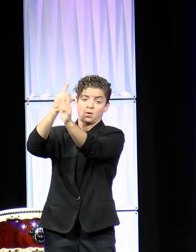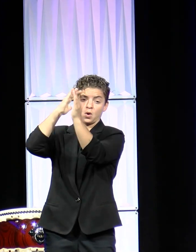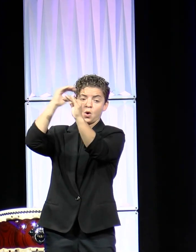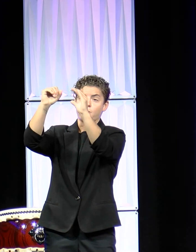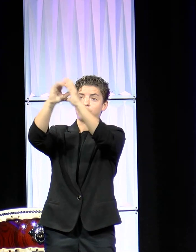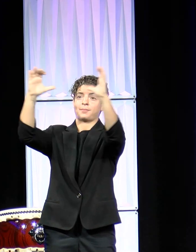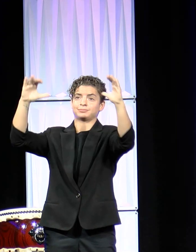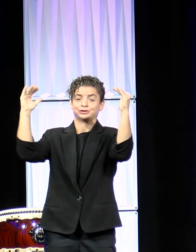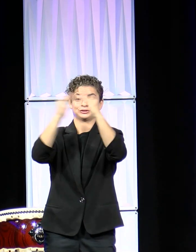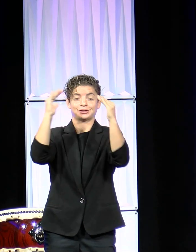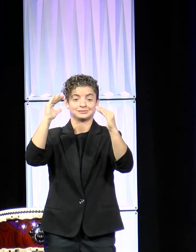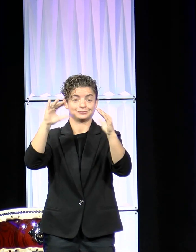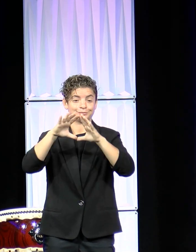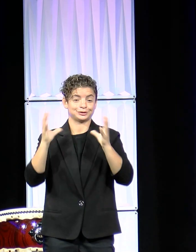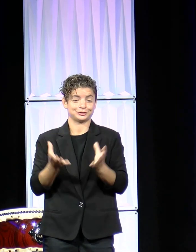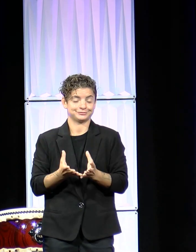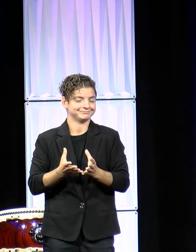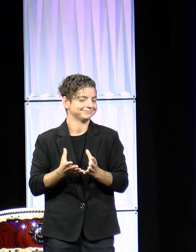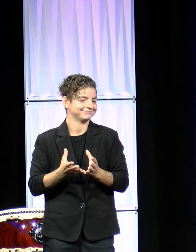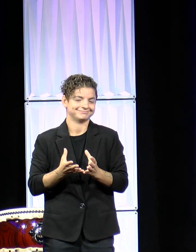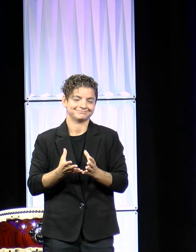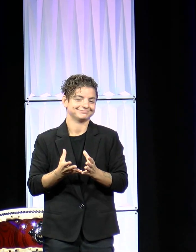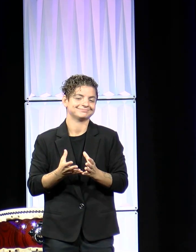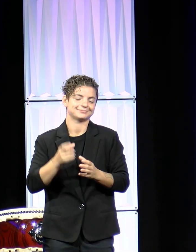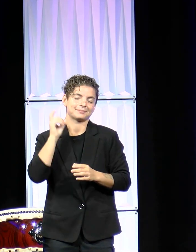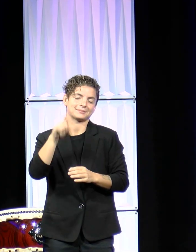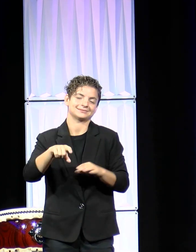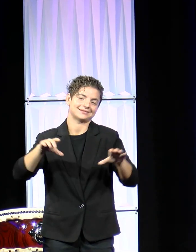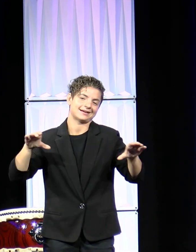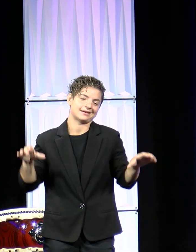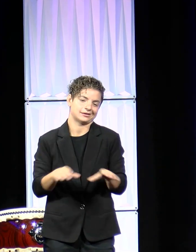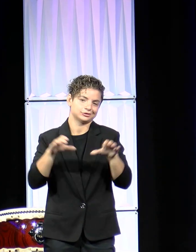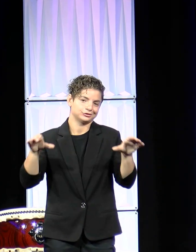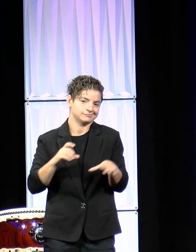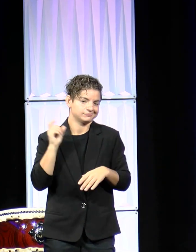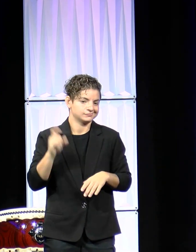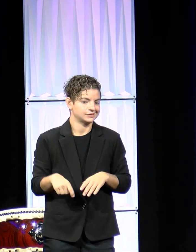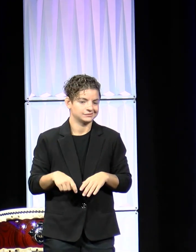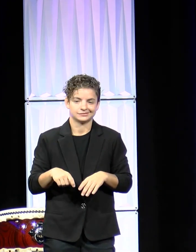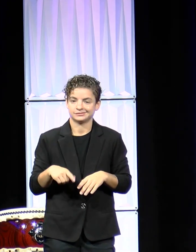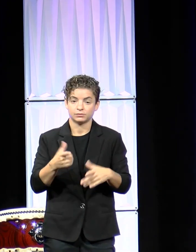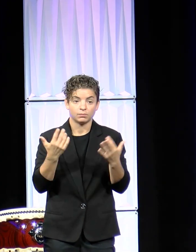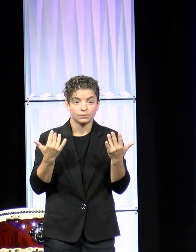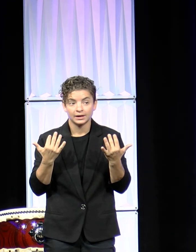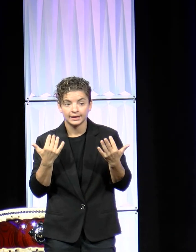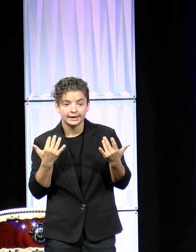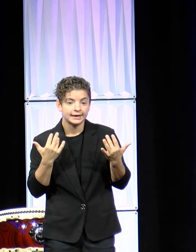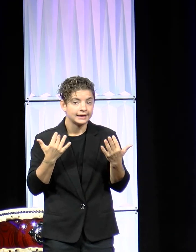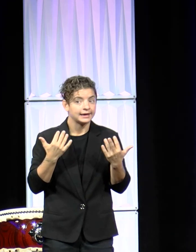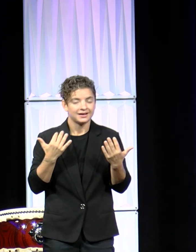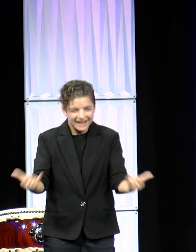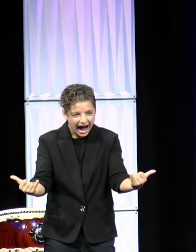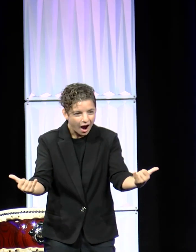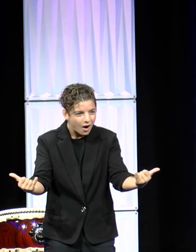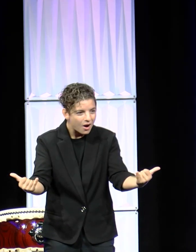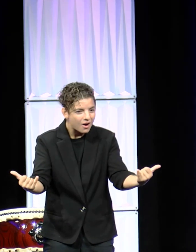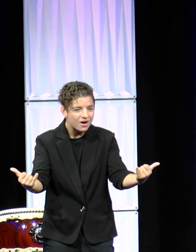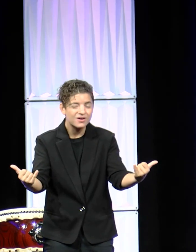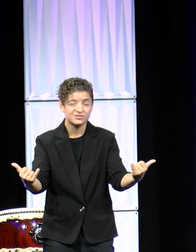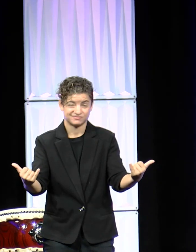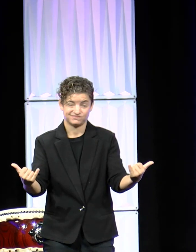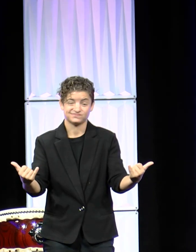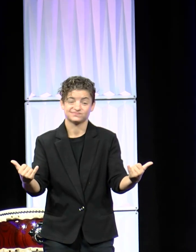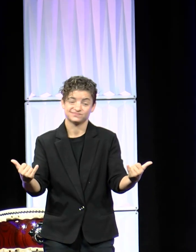in action right now because we have too much to lose. I need you to think about what